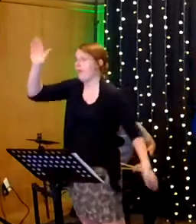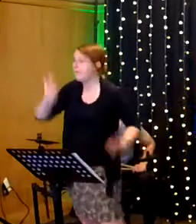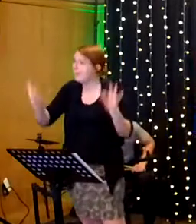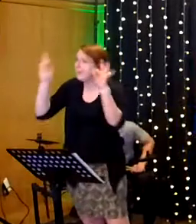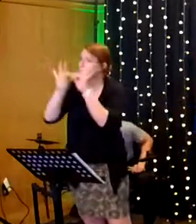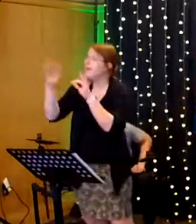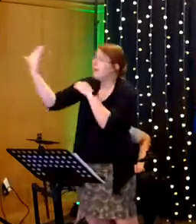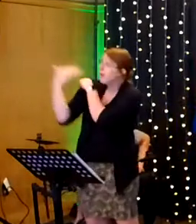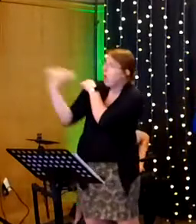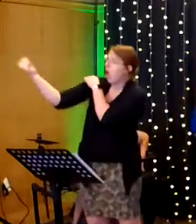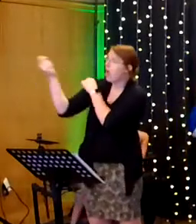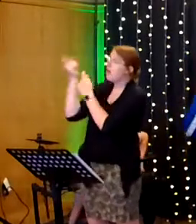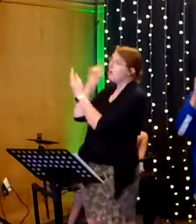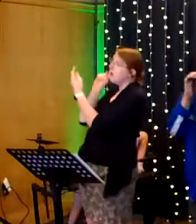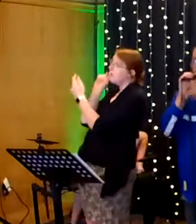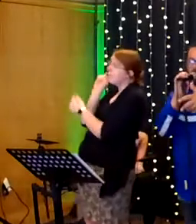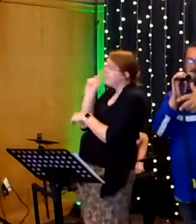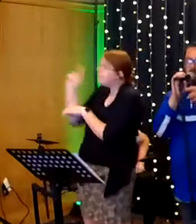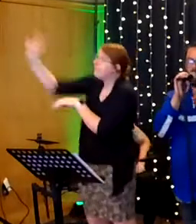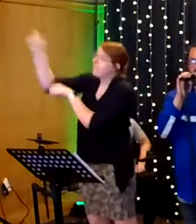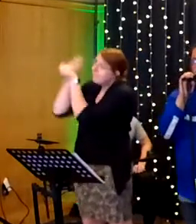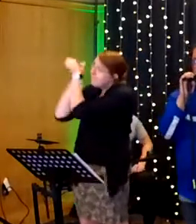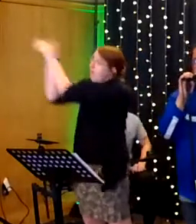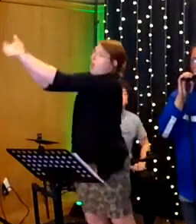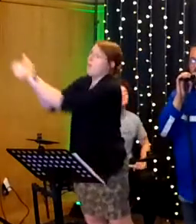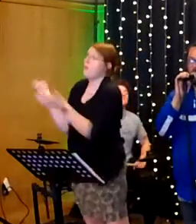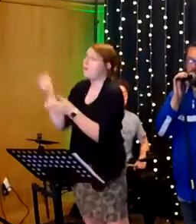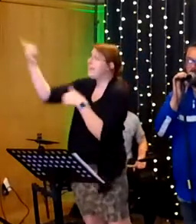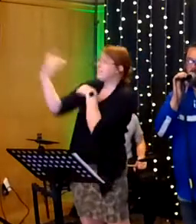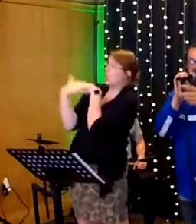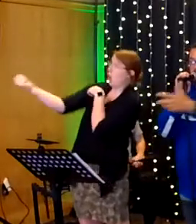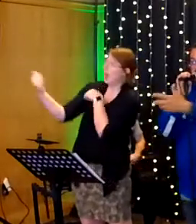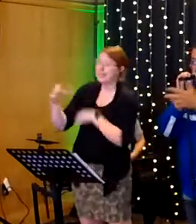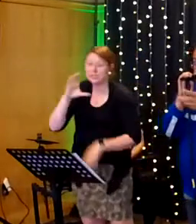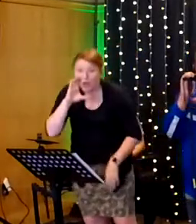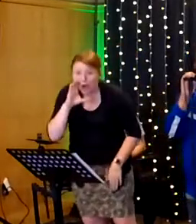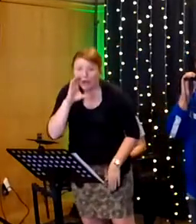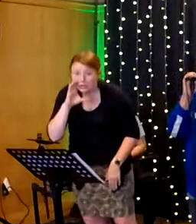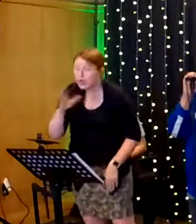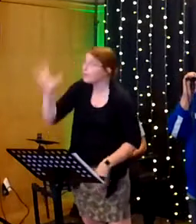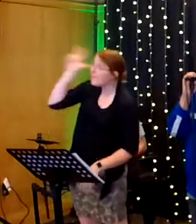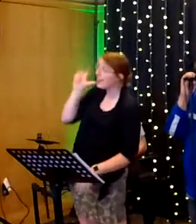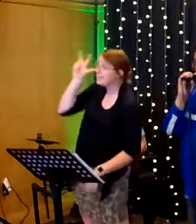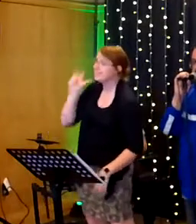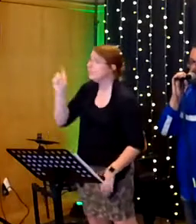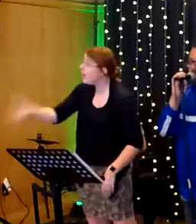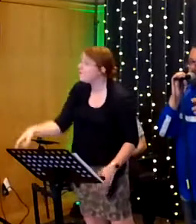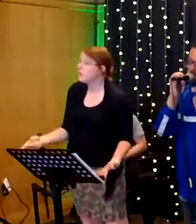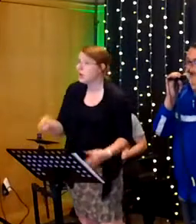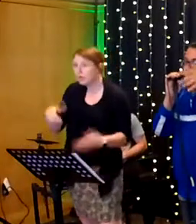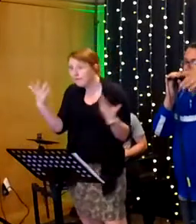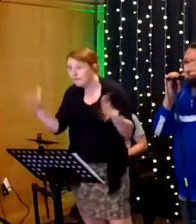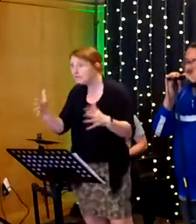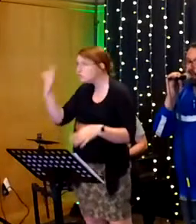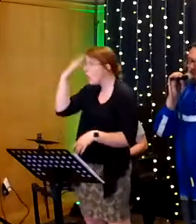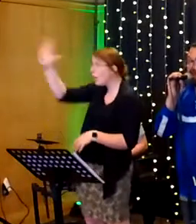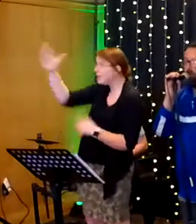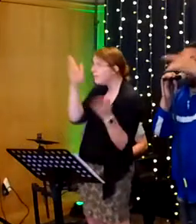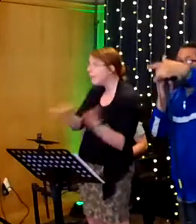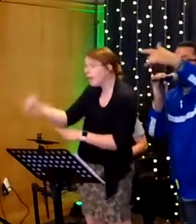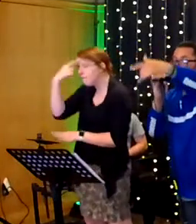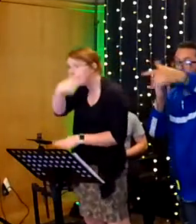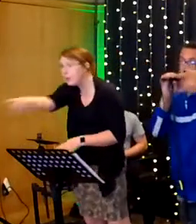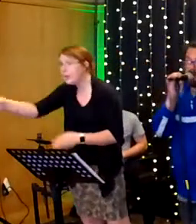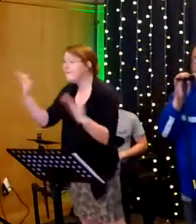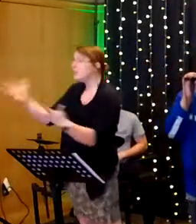why it's called a calling. You find your calling because he's calling you. Have you found your calling? Not everyone has. Have you sat and talked to God? And